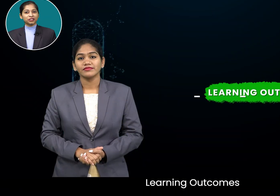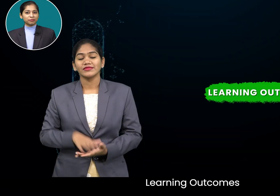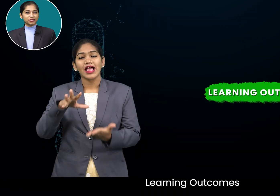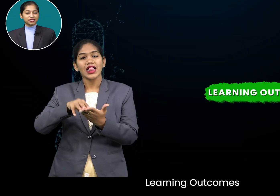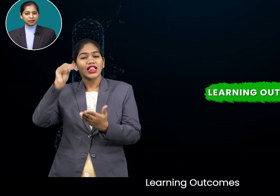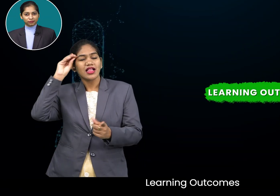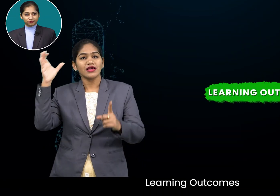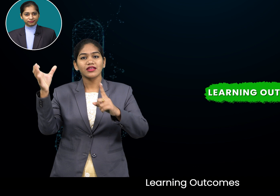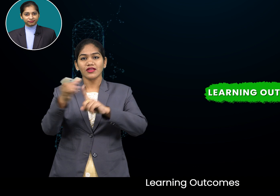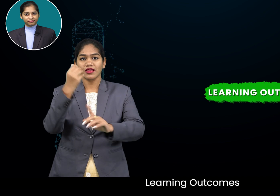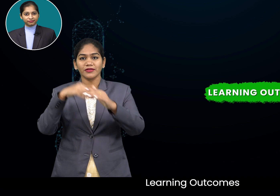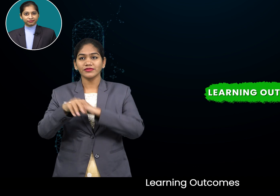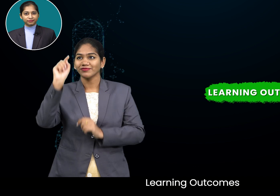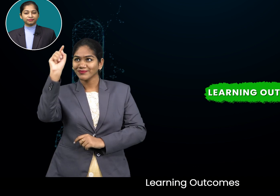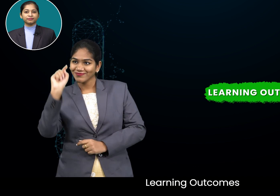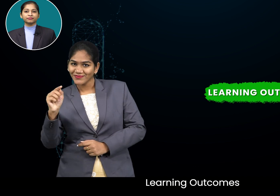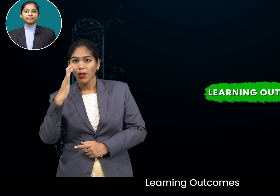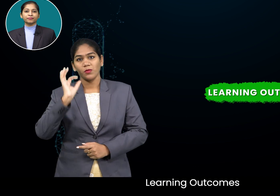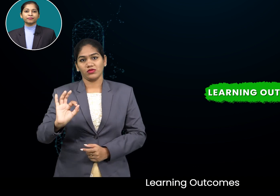Learning outcomes.